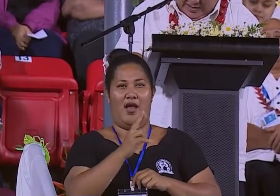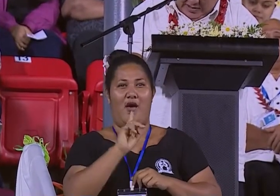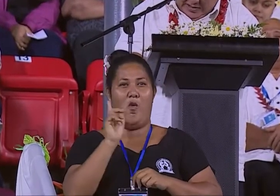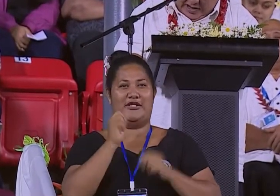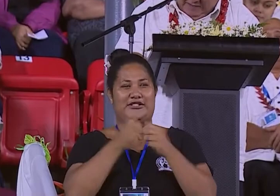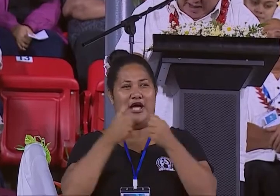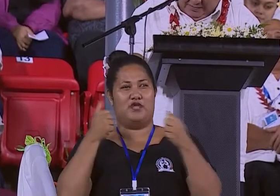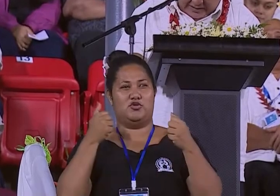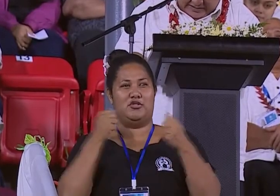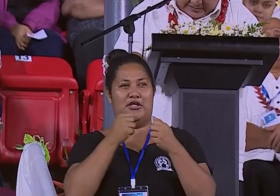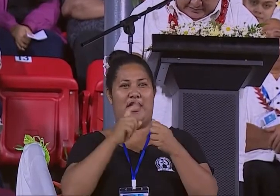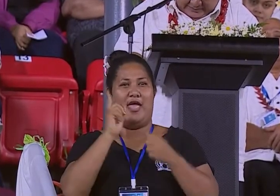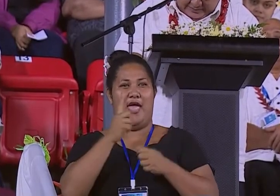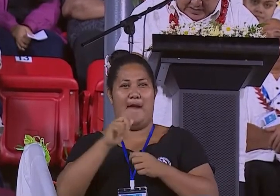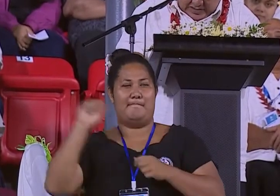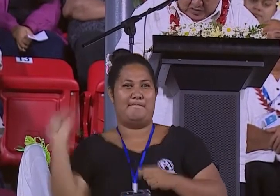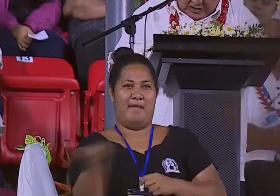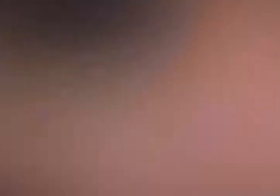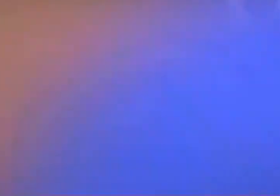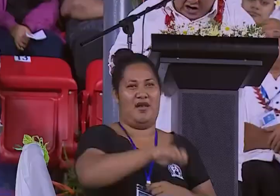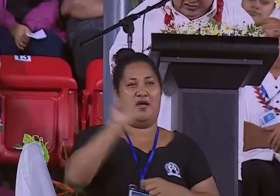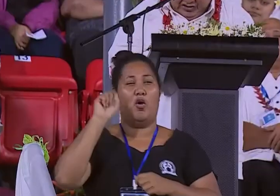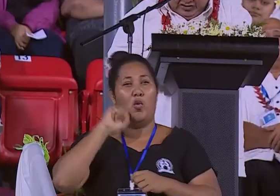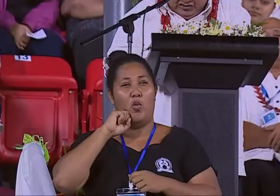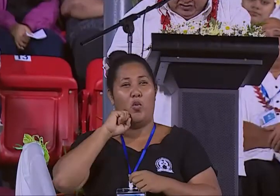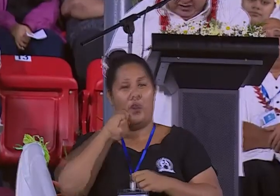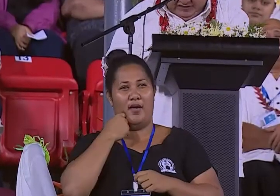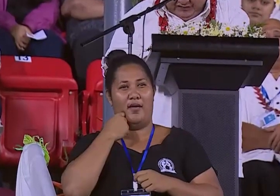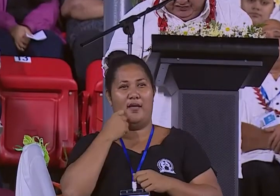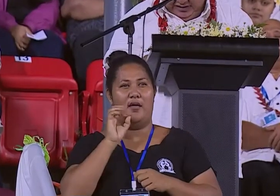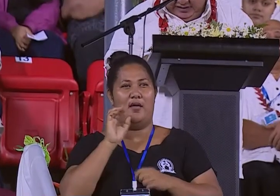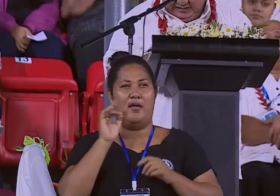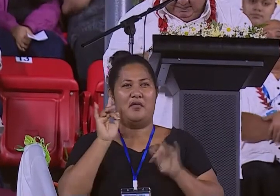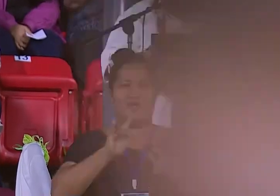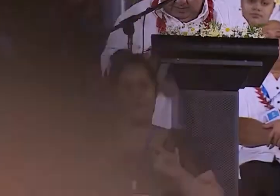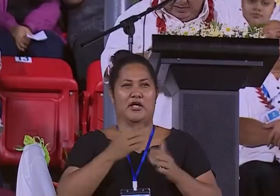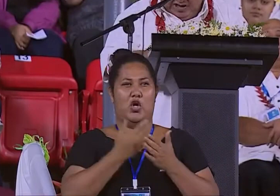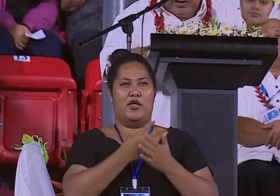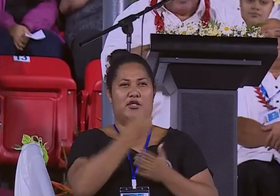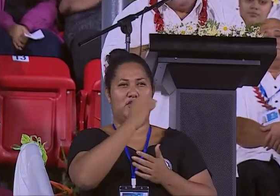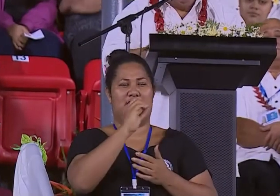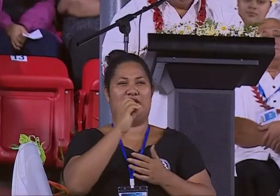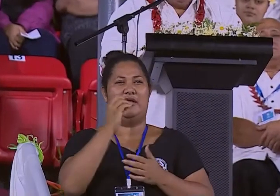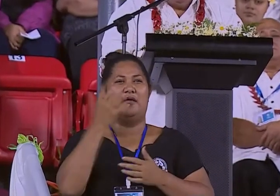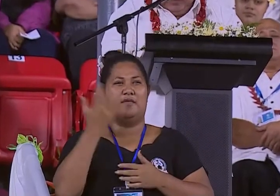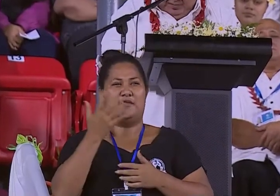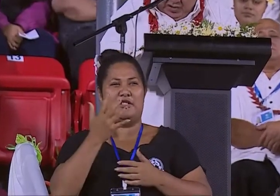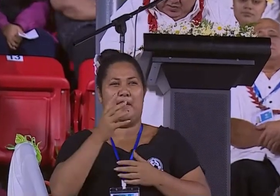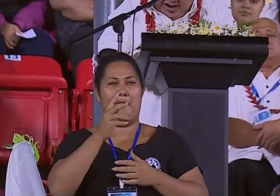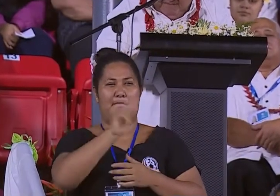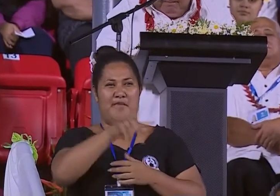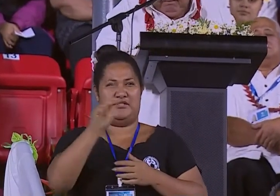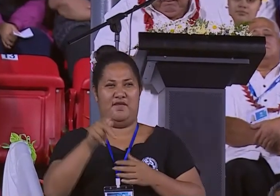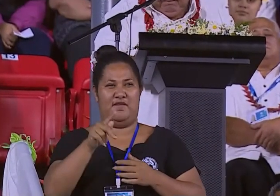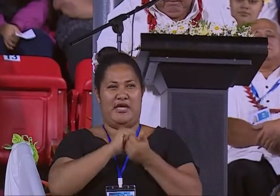of archery and badminton, which were not on the 2015